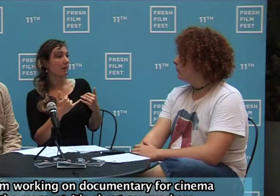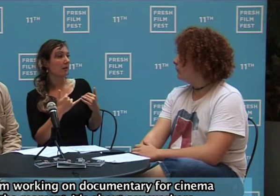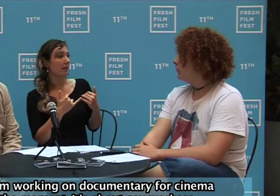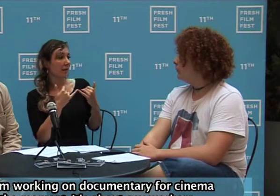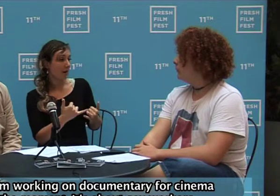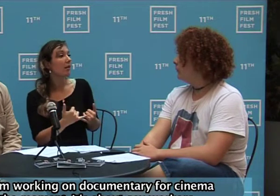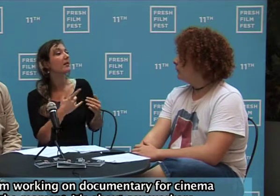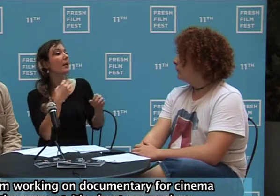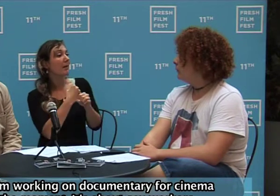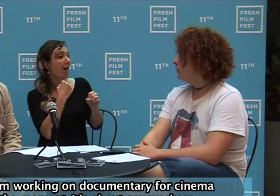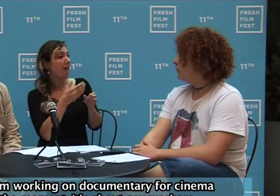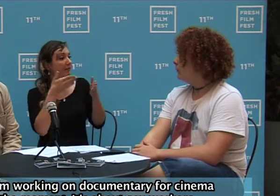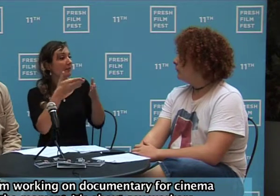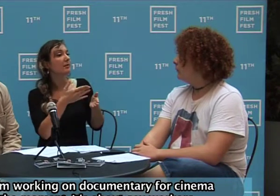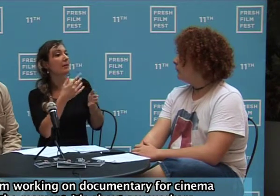workers.